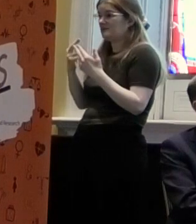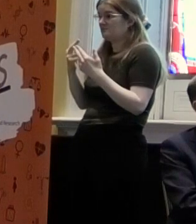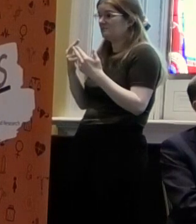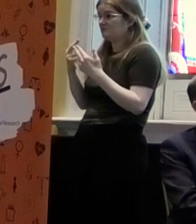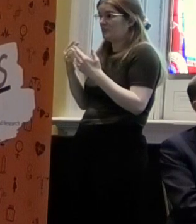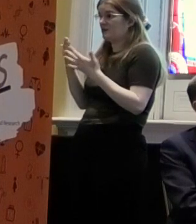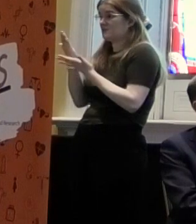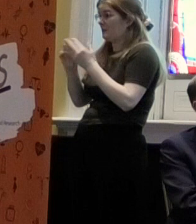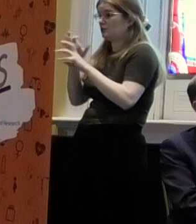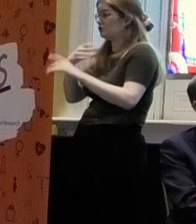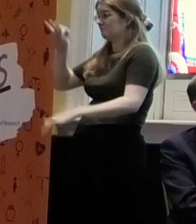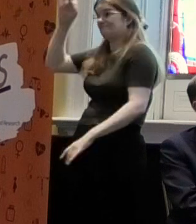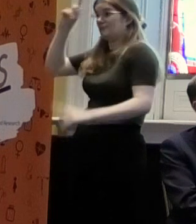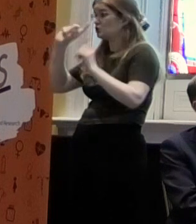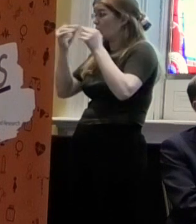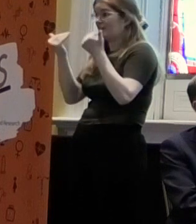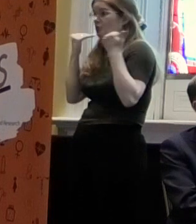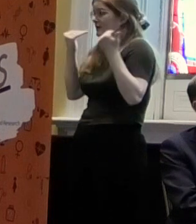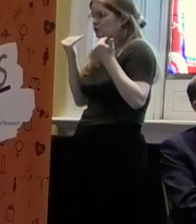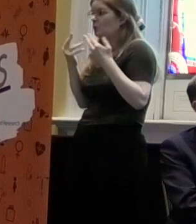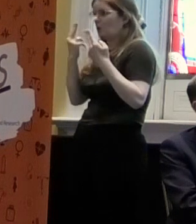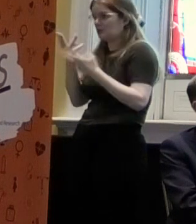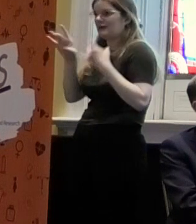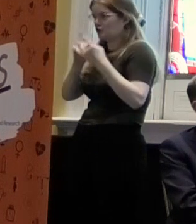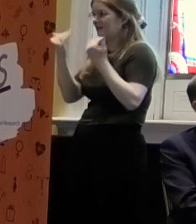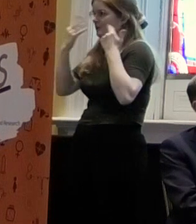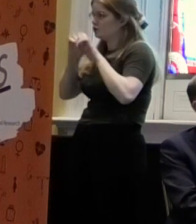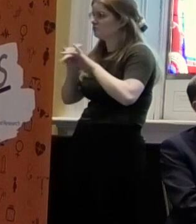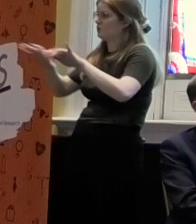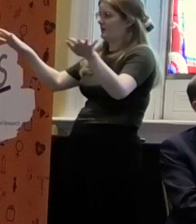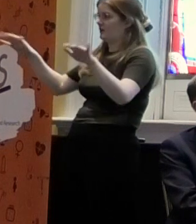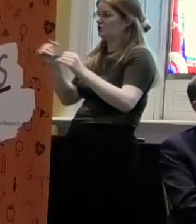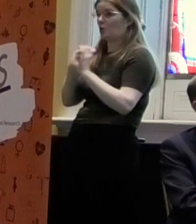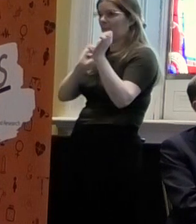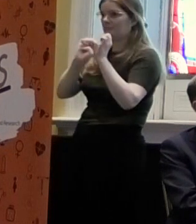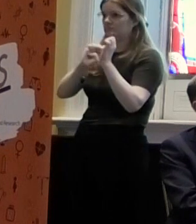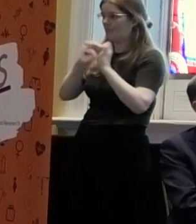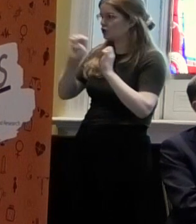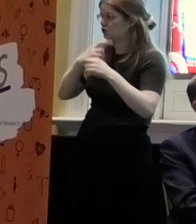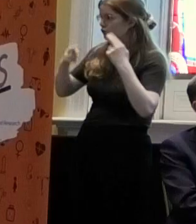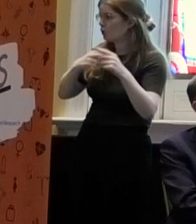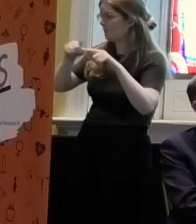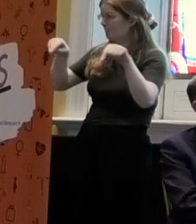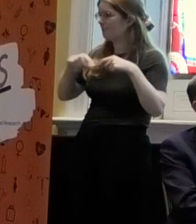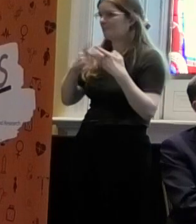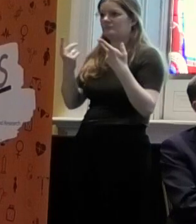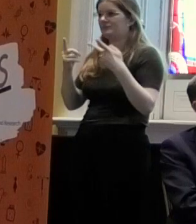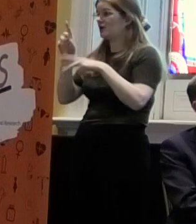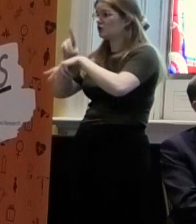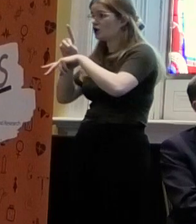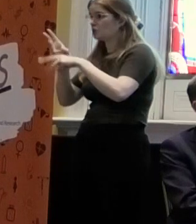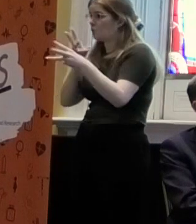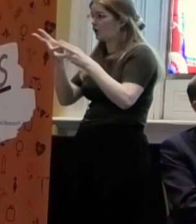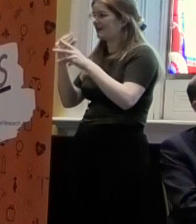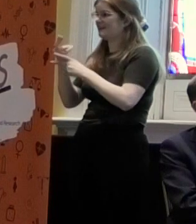come across patients, and having it on the radar. So emergency room, you know, people, doctors working